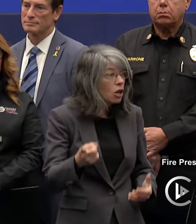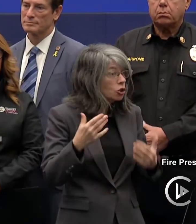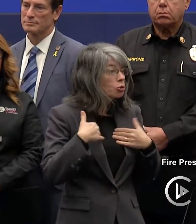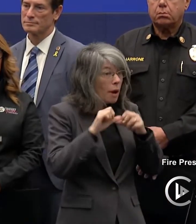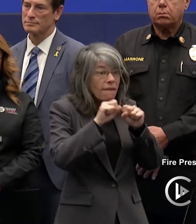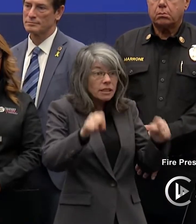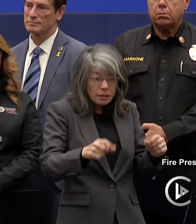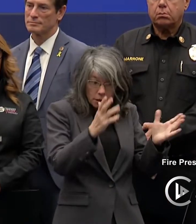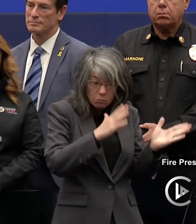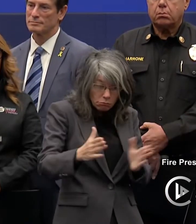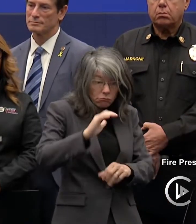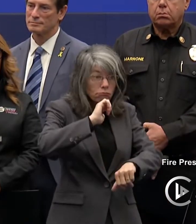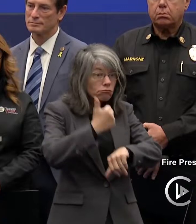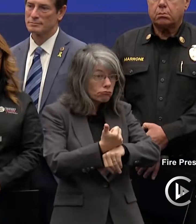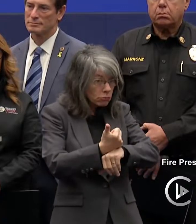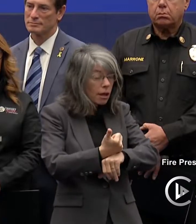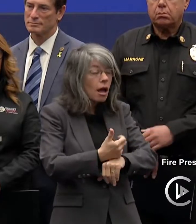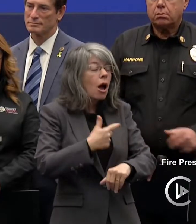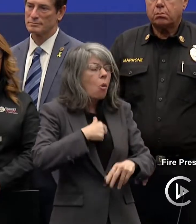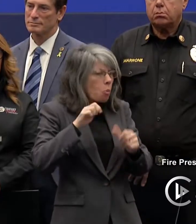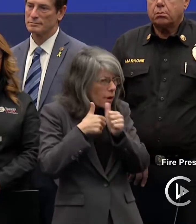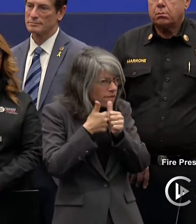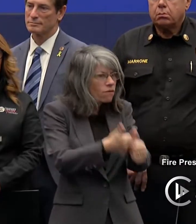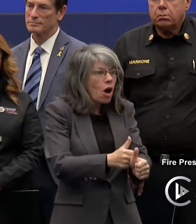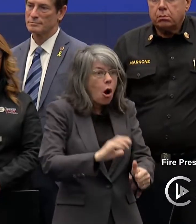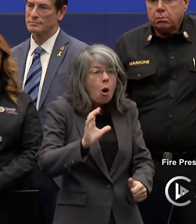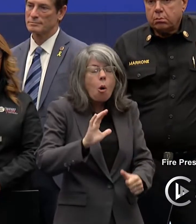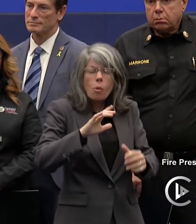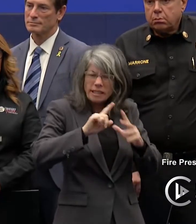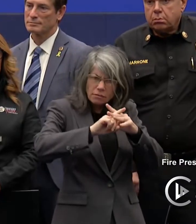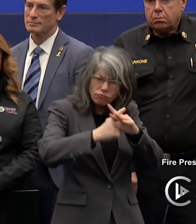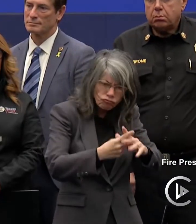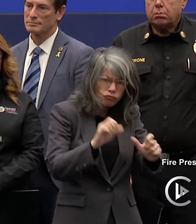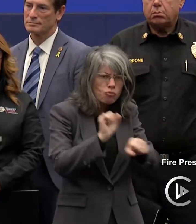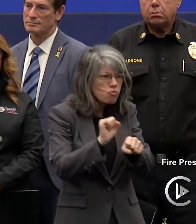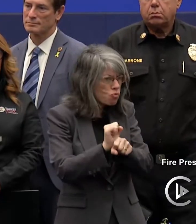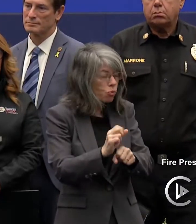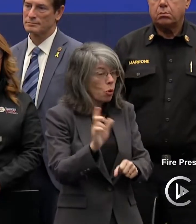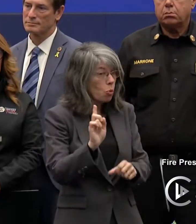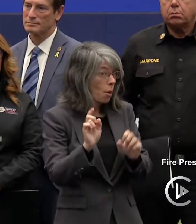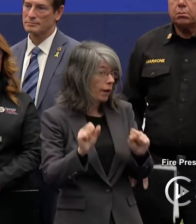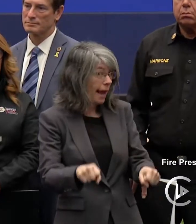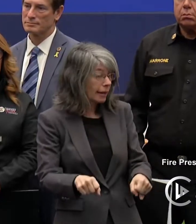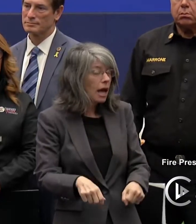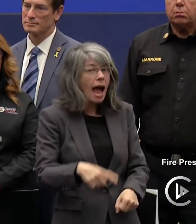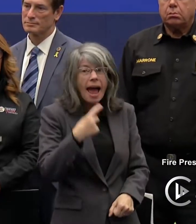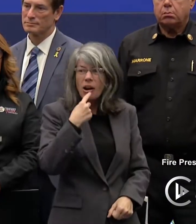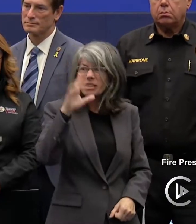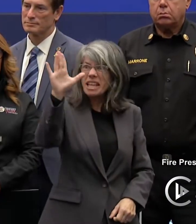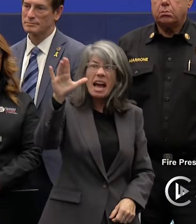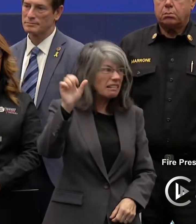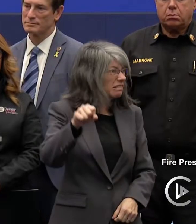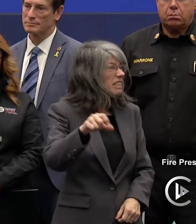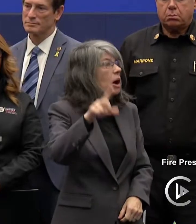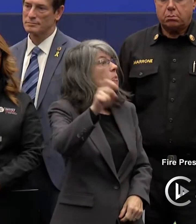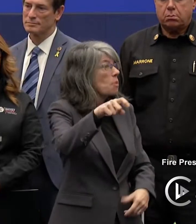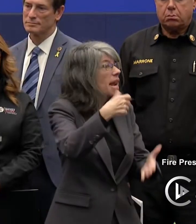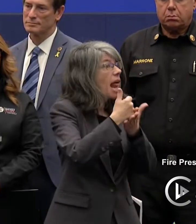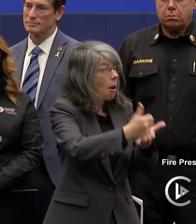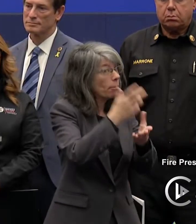built. We followed the system. We surged where we could surge. And in fact, I'll be the first one to stand up and say, yeah, we need